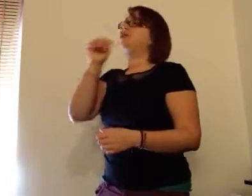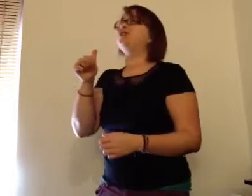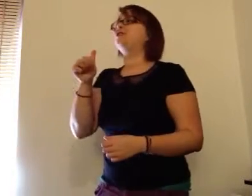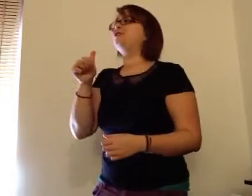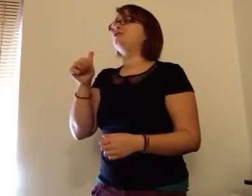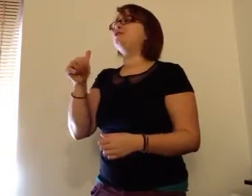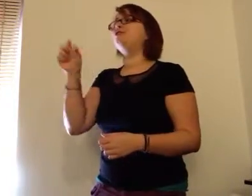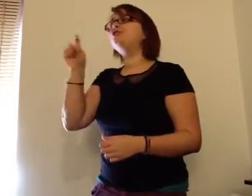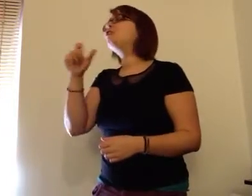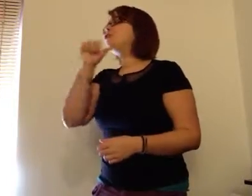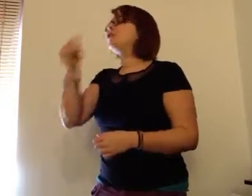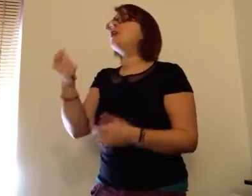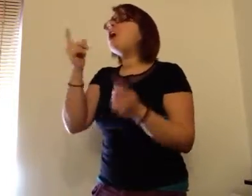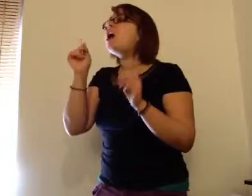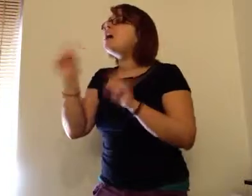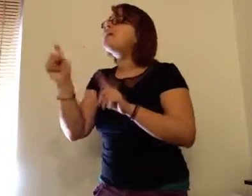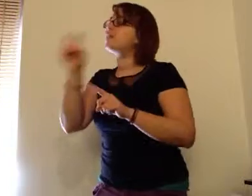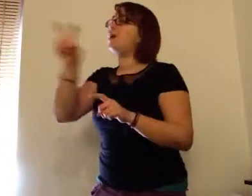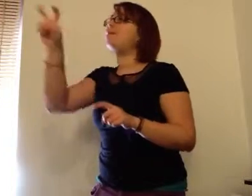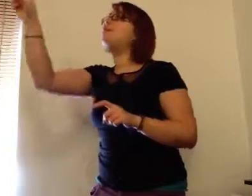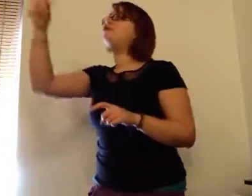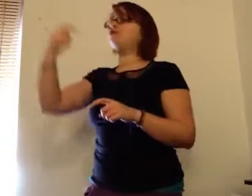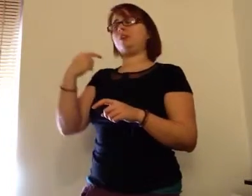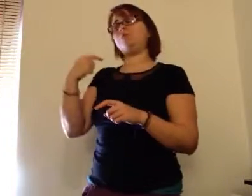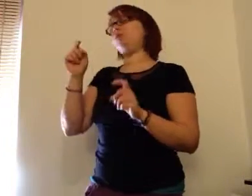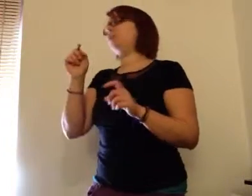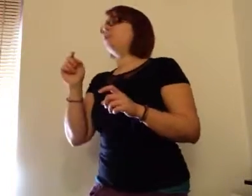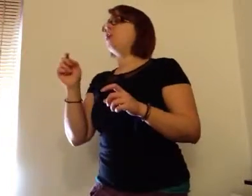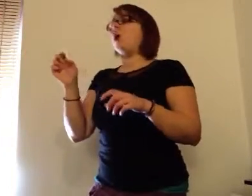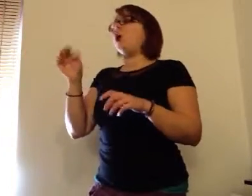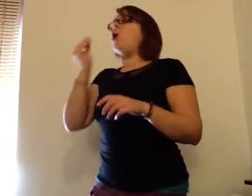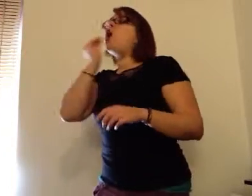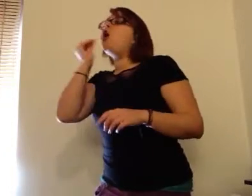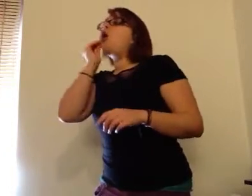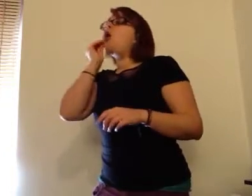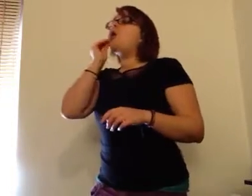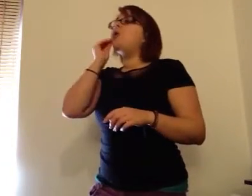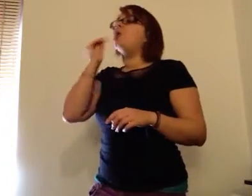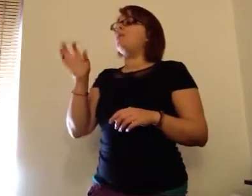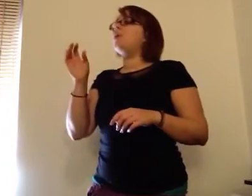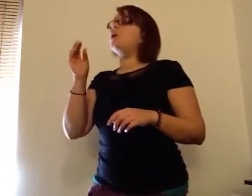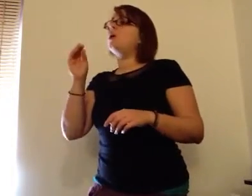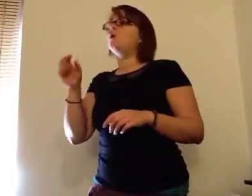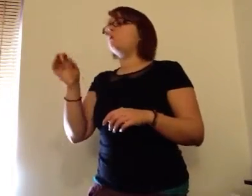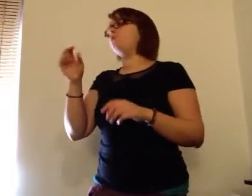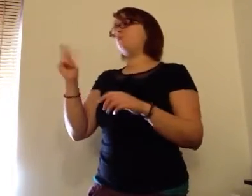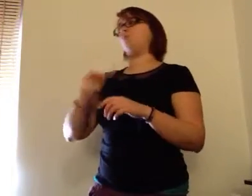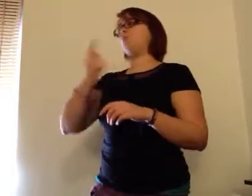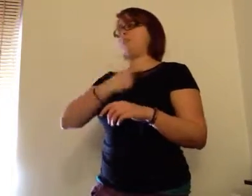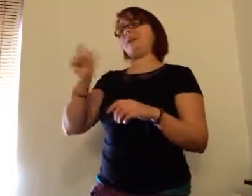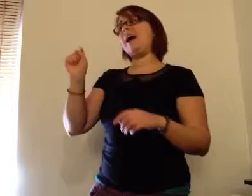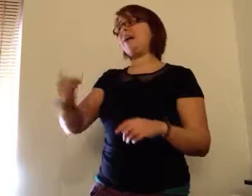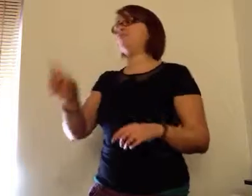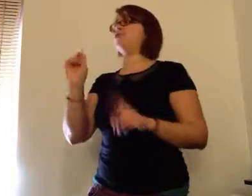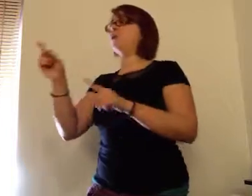home. But I liked amphibians and reptiles. So I was fascinated. I was like, cool, what kind of snake is this? Is it